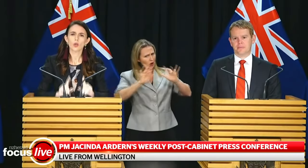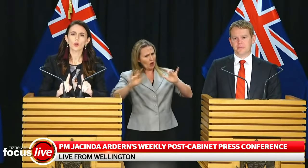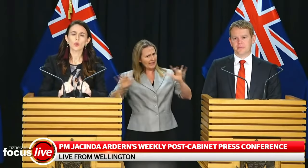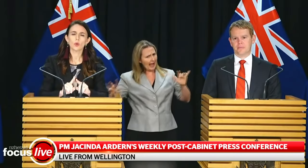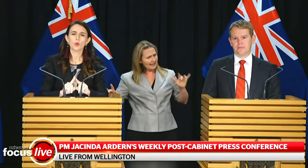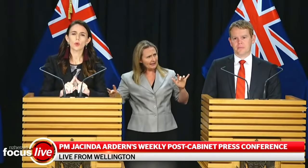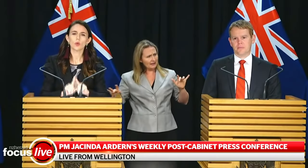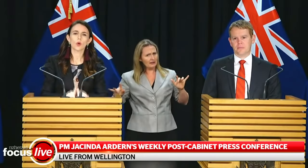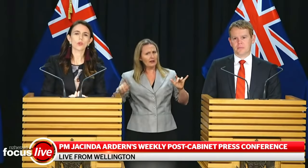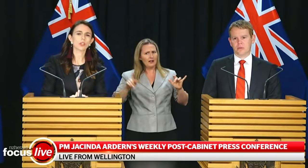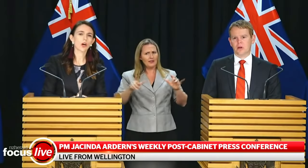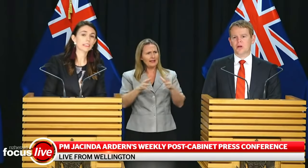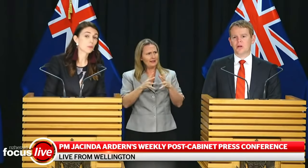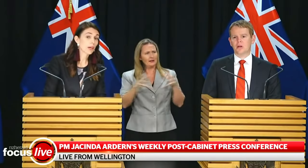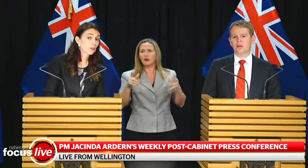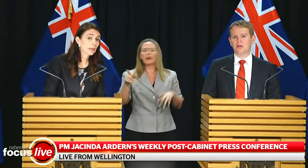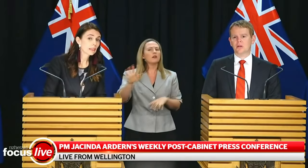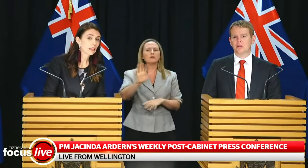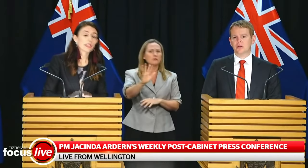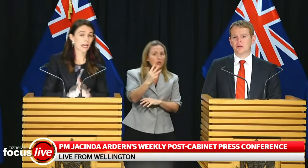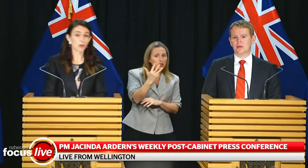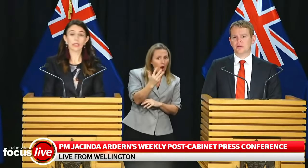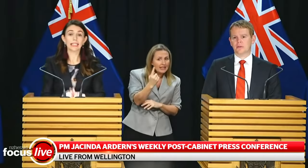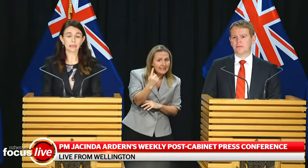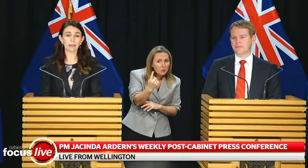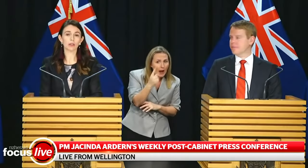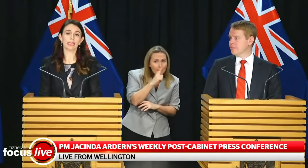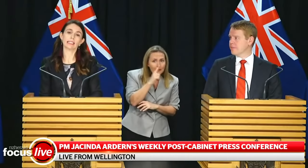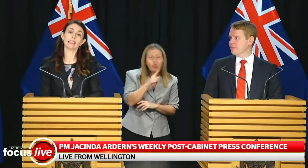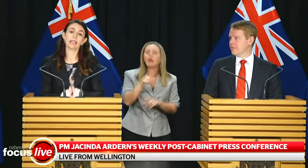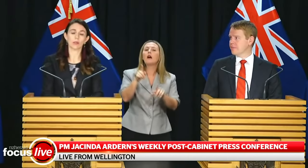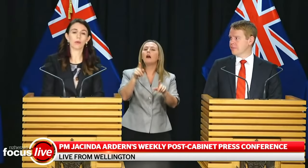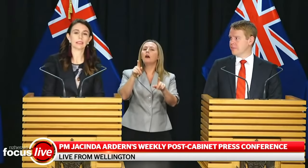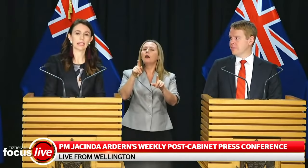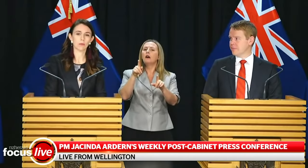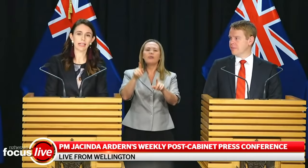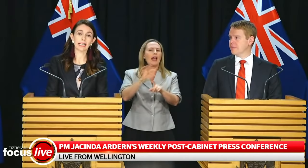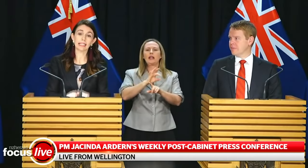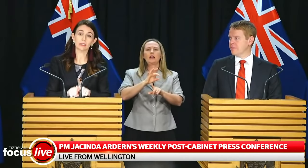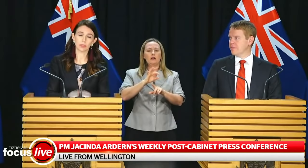really large number. No, the 91 you mean? They're not yet to be contacted. They're the